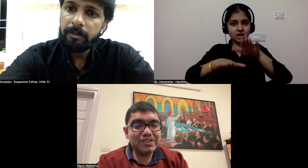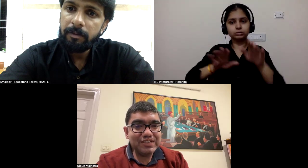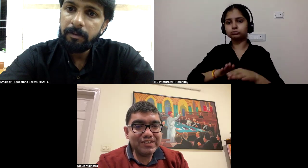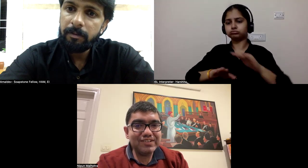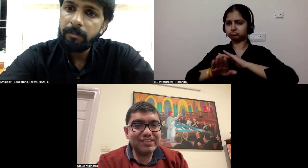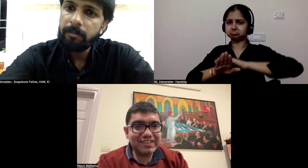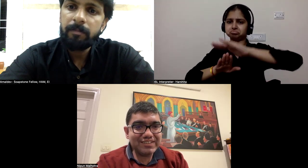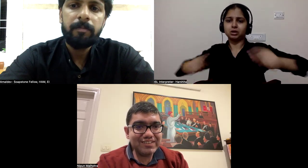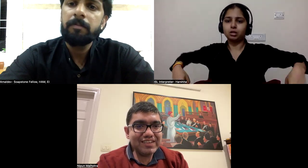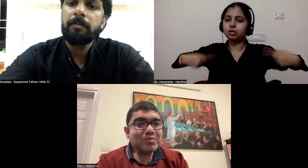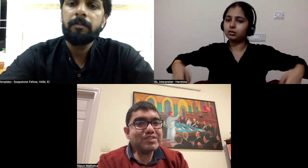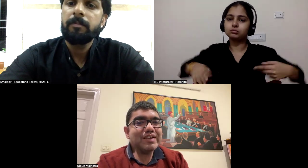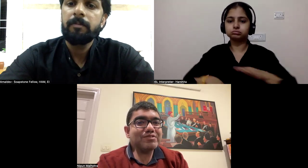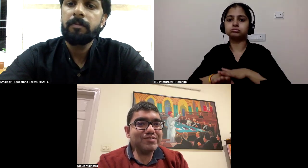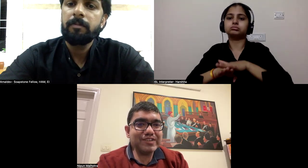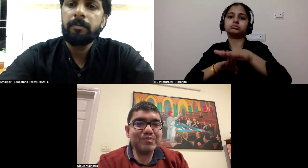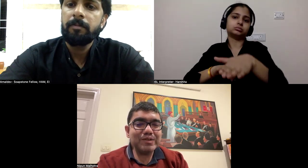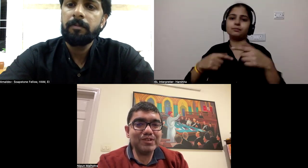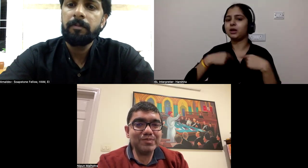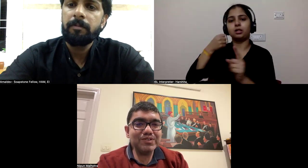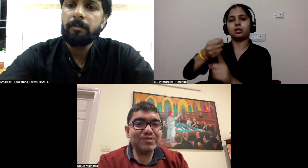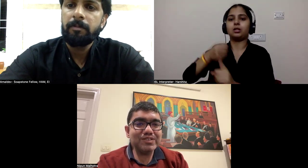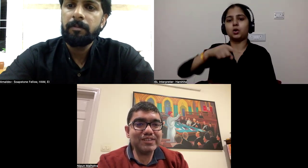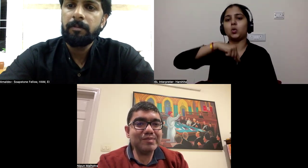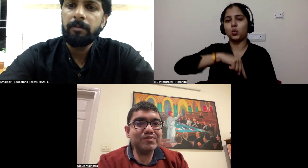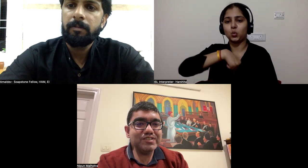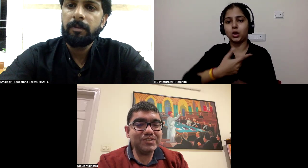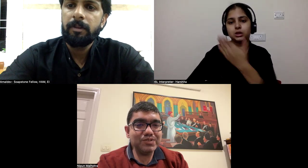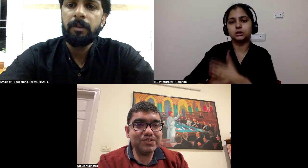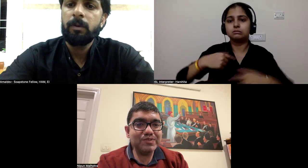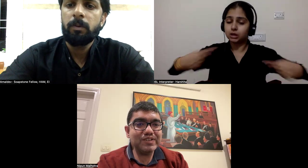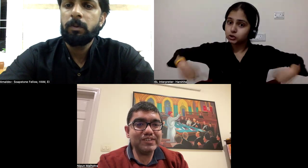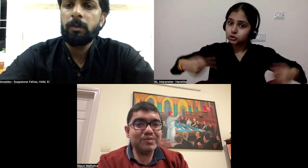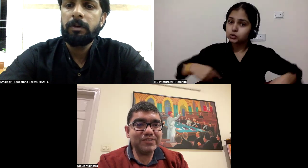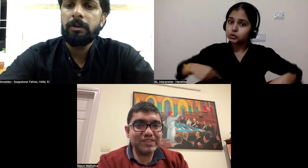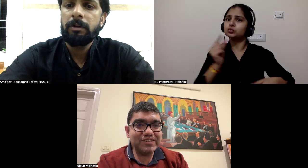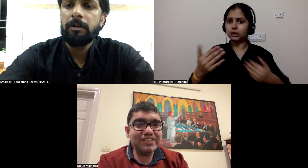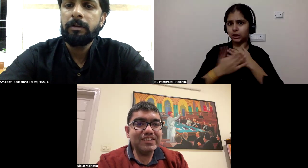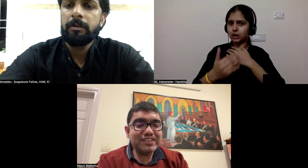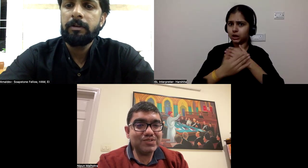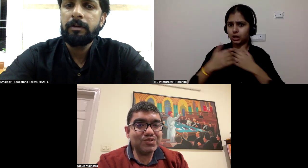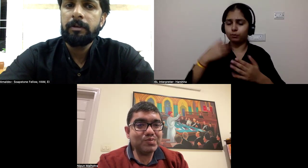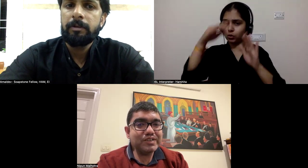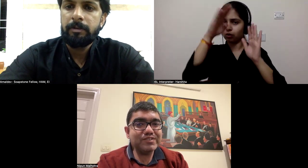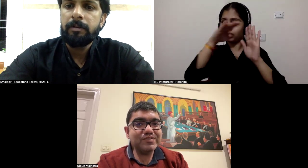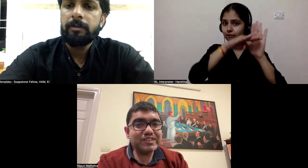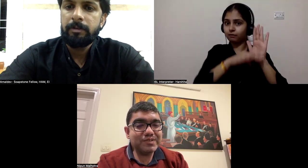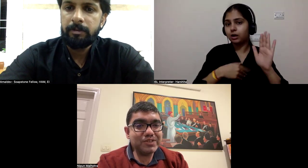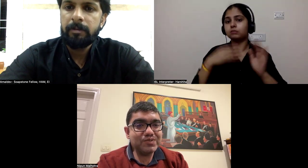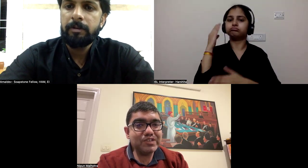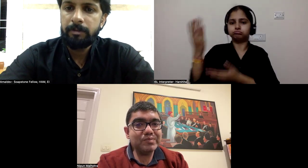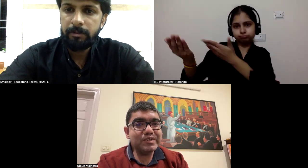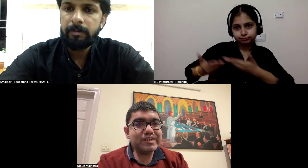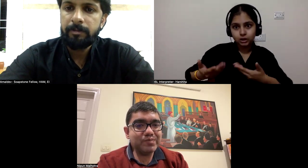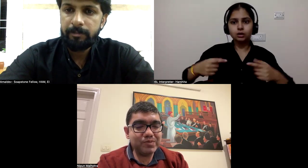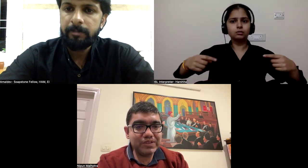steps in that sense, I'll obviously have to advocate for my own disability also and say that I'm a wheelchair user. You've invited to me an event. It is so stupid that you've invited me and